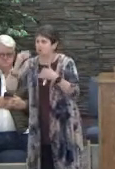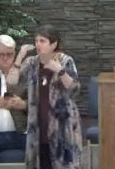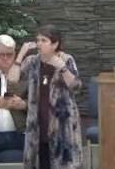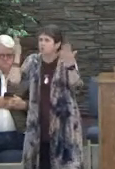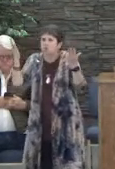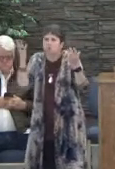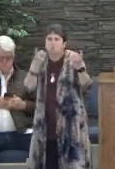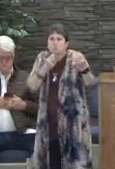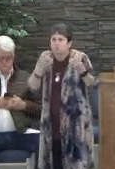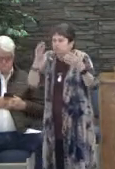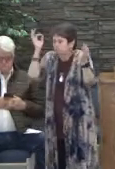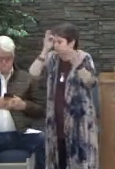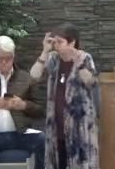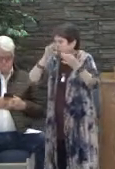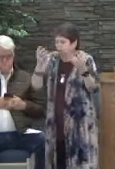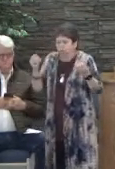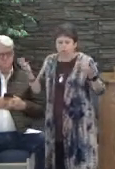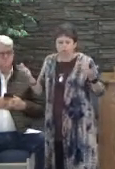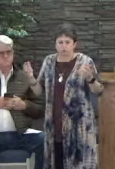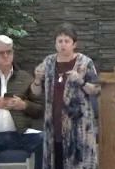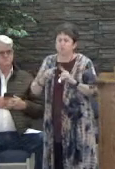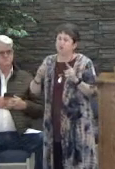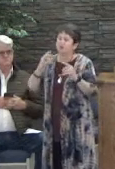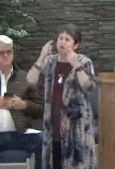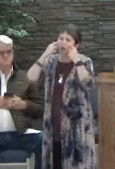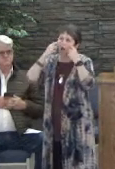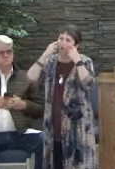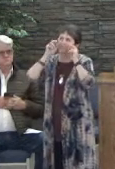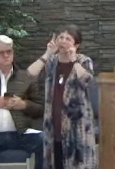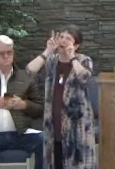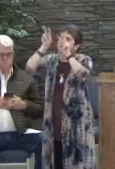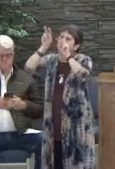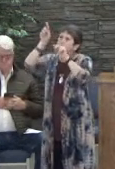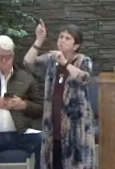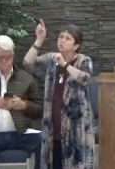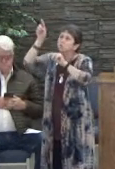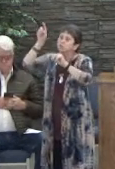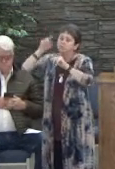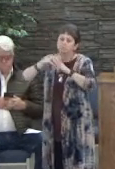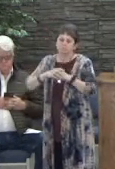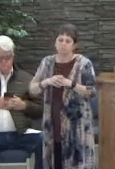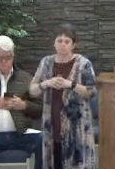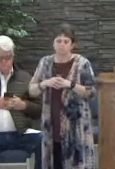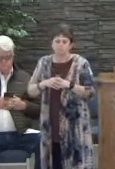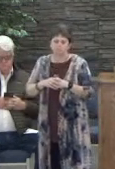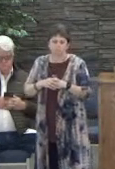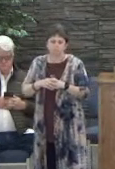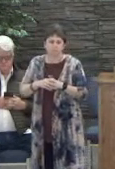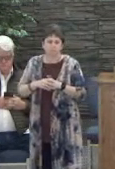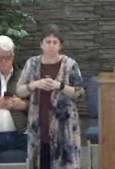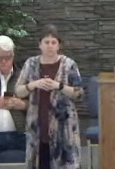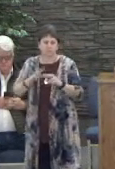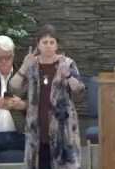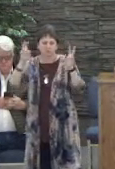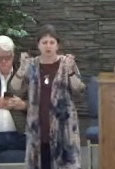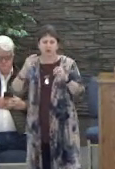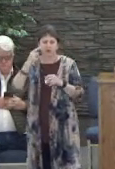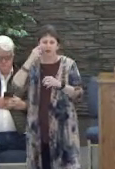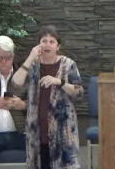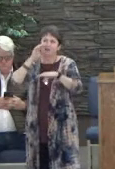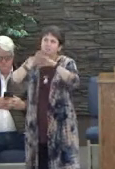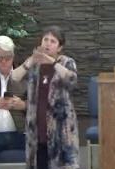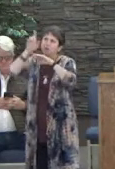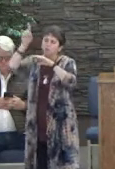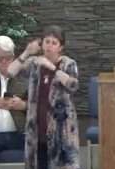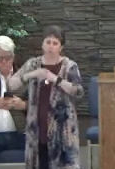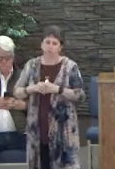what to do, but our eyes are on you. That's the title of our message today. And